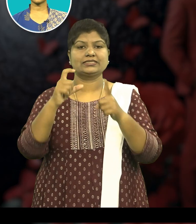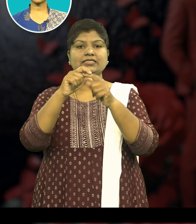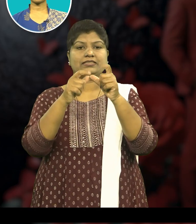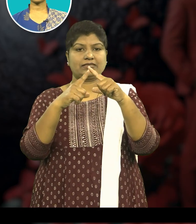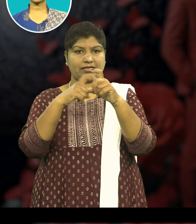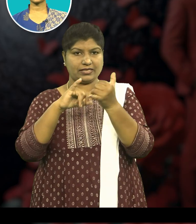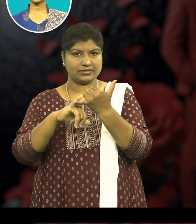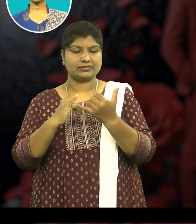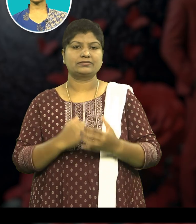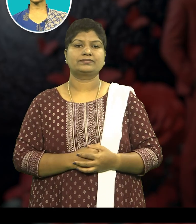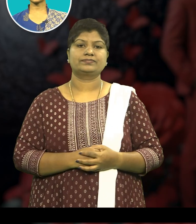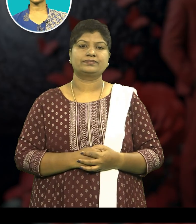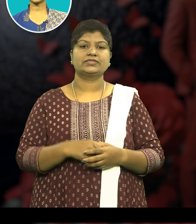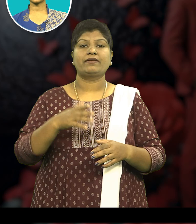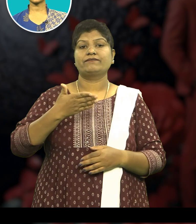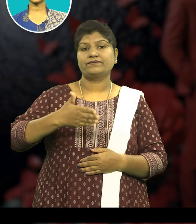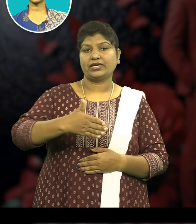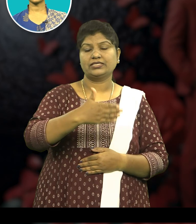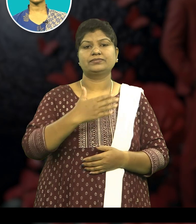dates, fish,